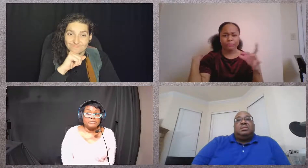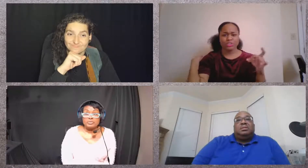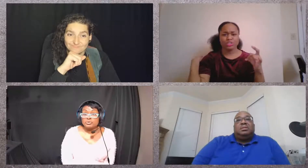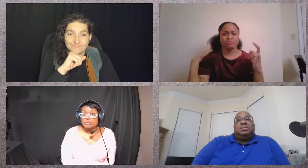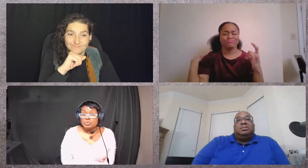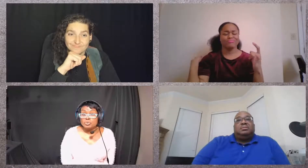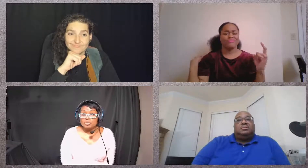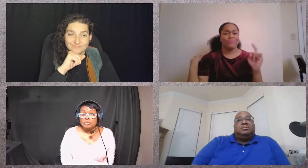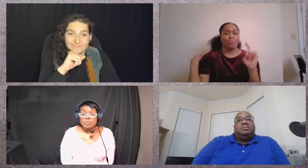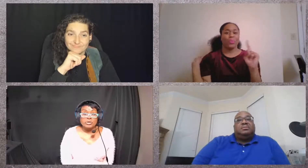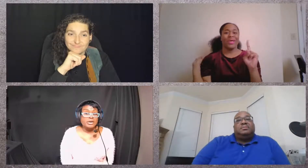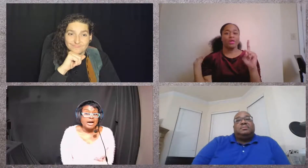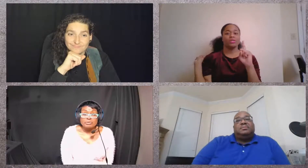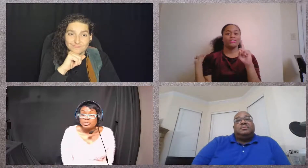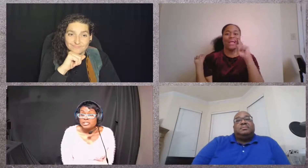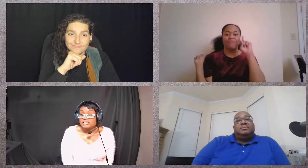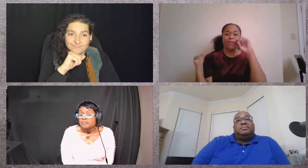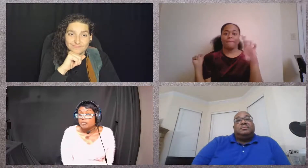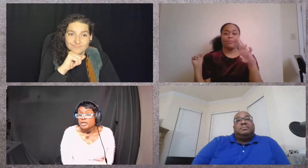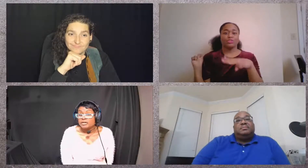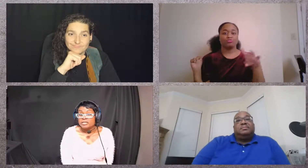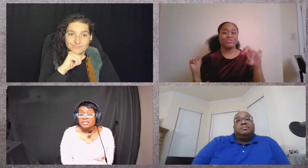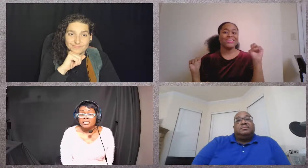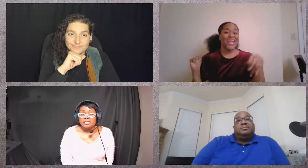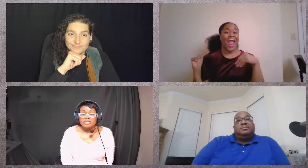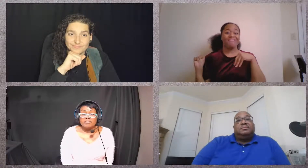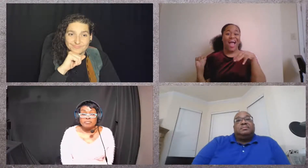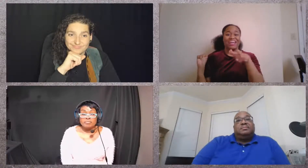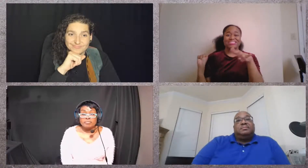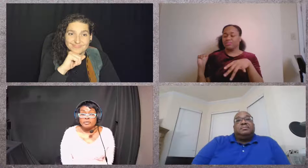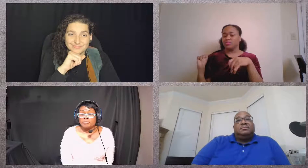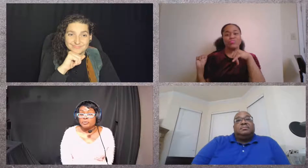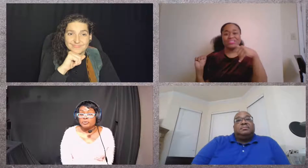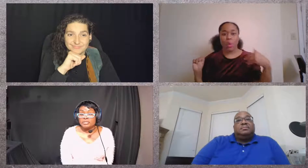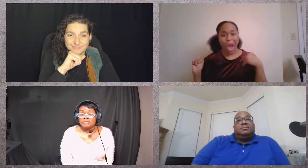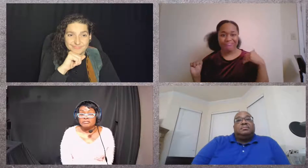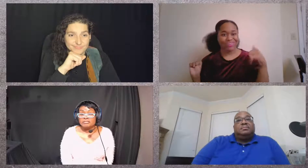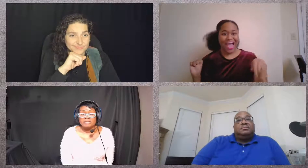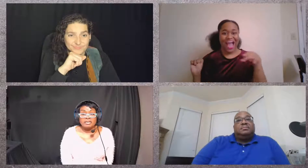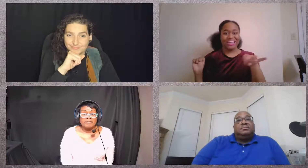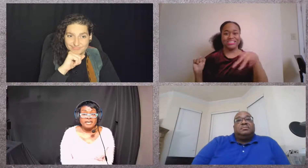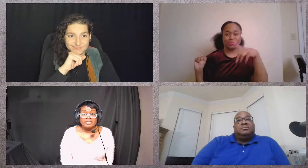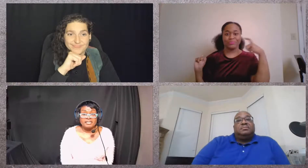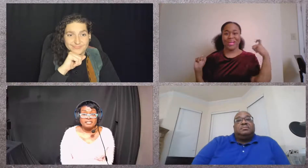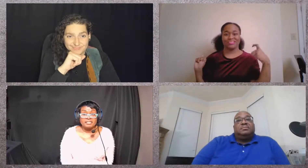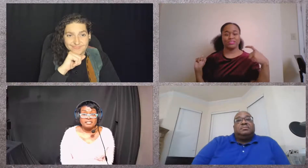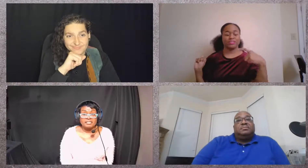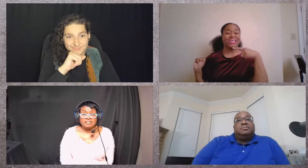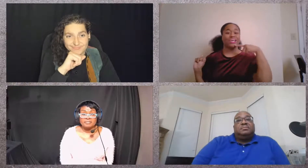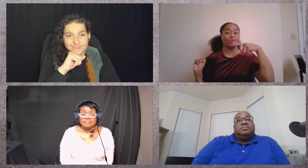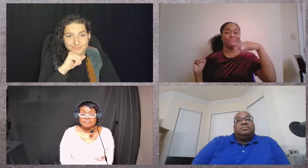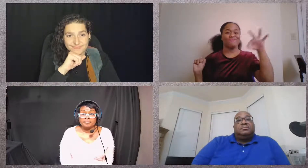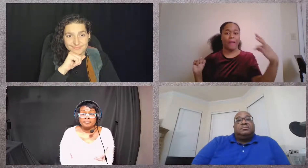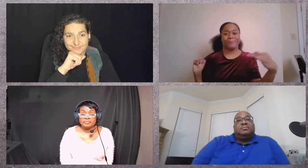Maybe an HBCU school or options of where deaf people can have access.